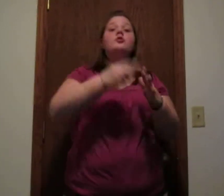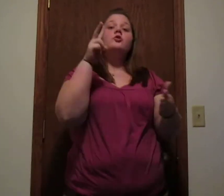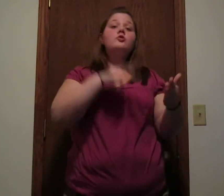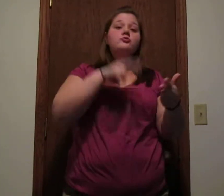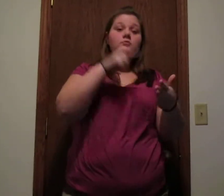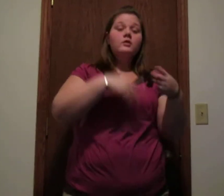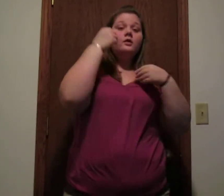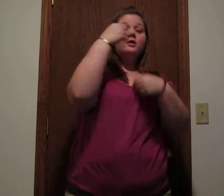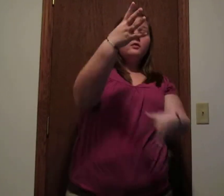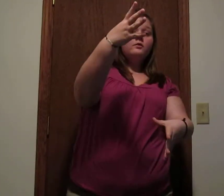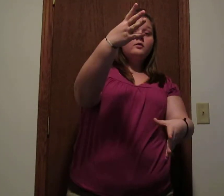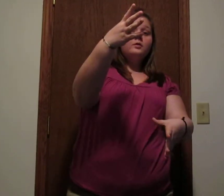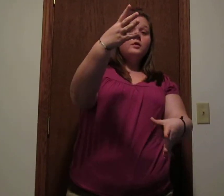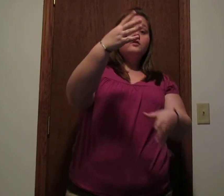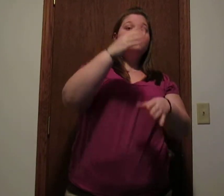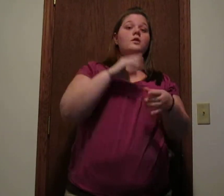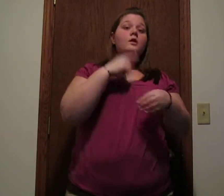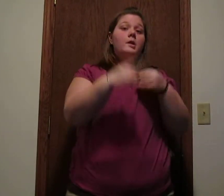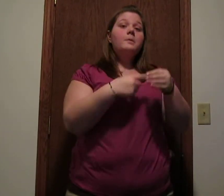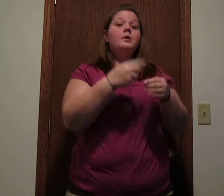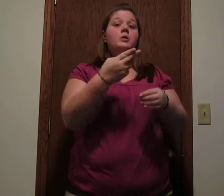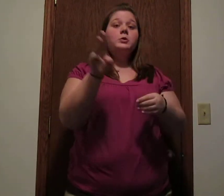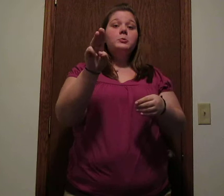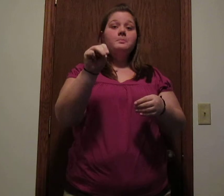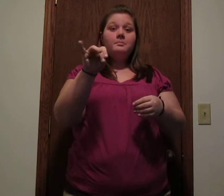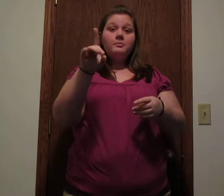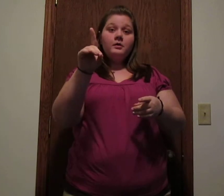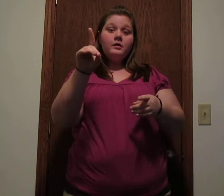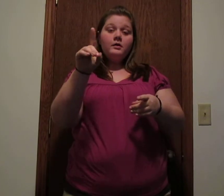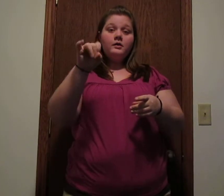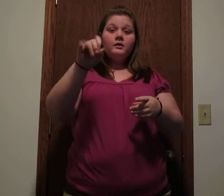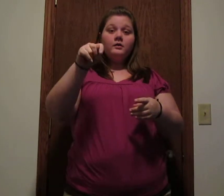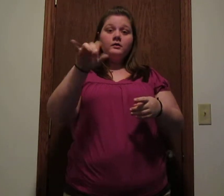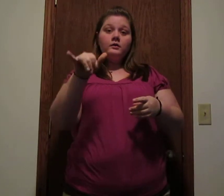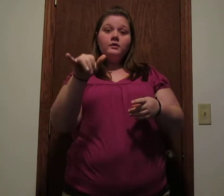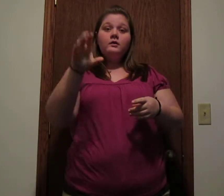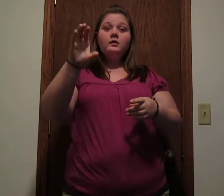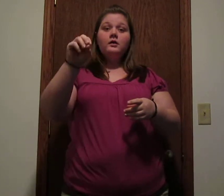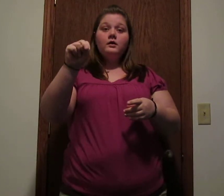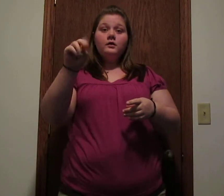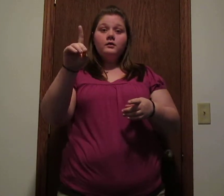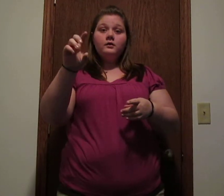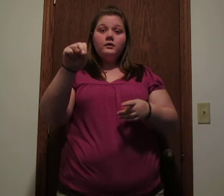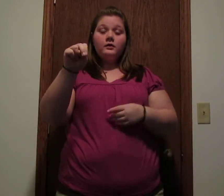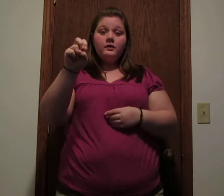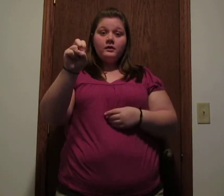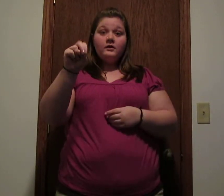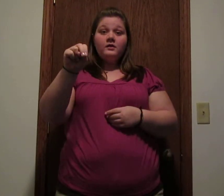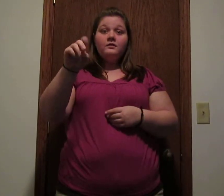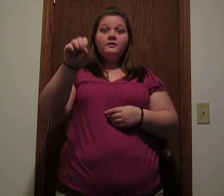used over humidity, condensation, and evaporation. What we're going to do today is go through and look at those. The first